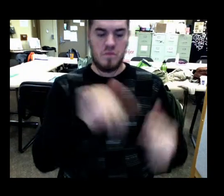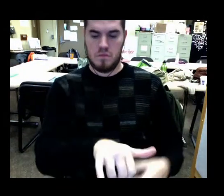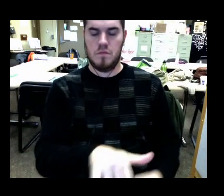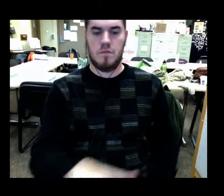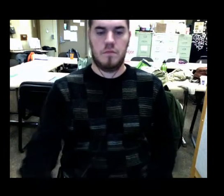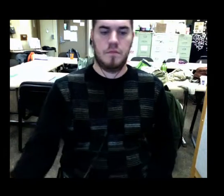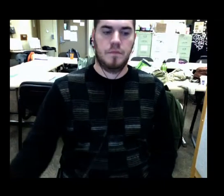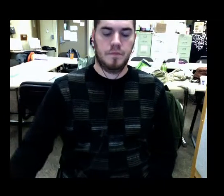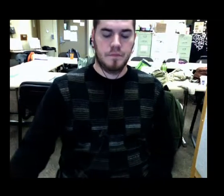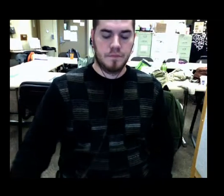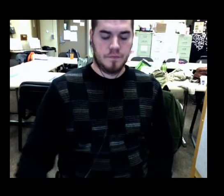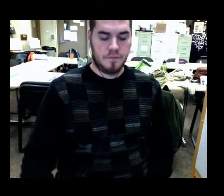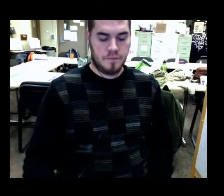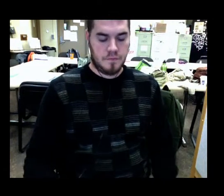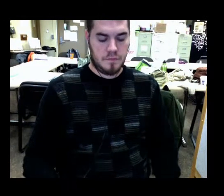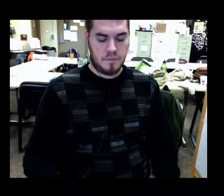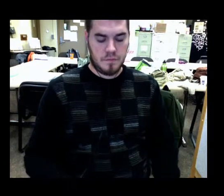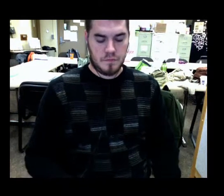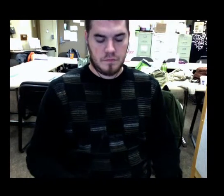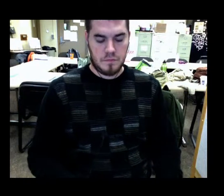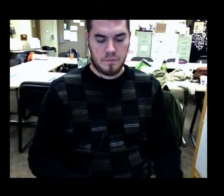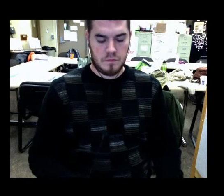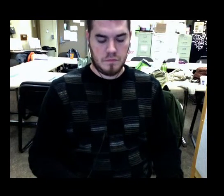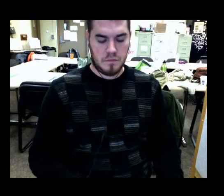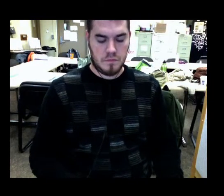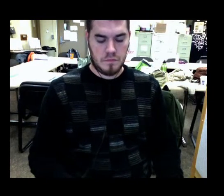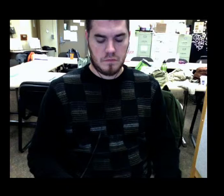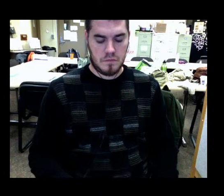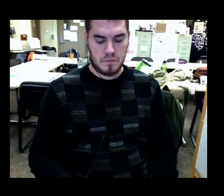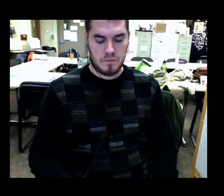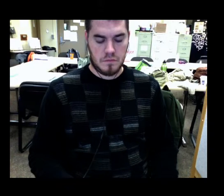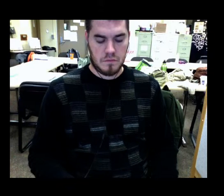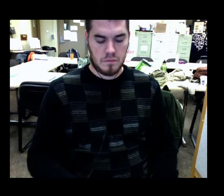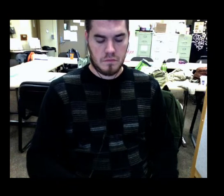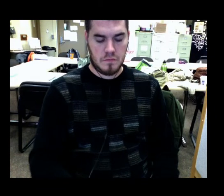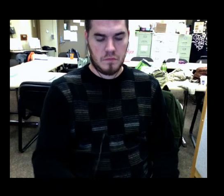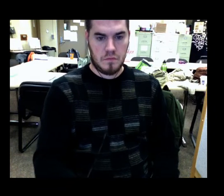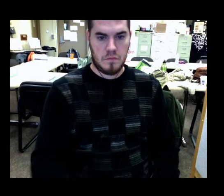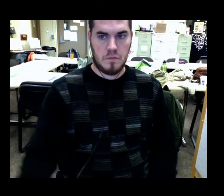abstract, and the different sections of the paper, how it should be arranged. And they did